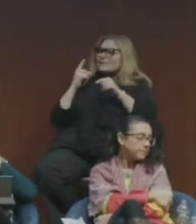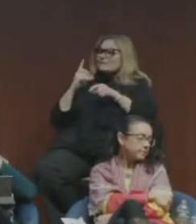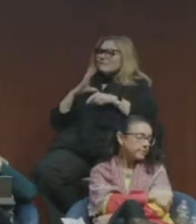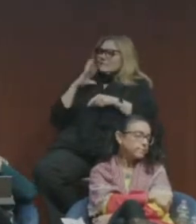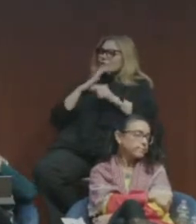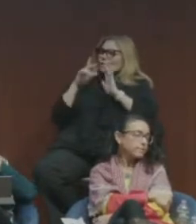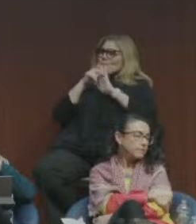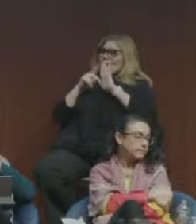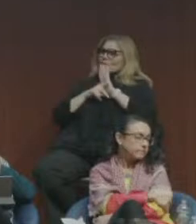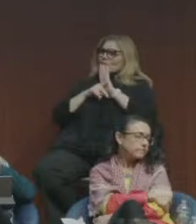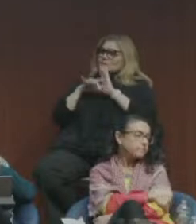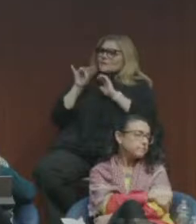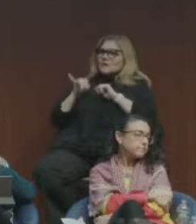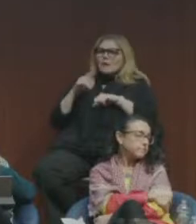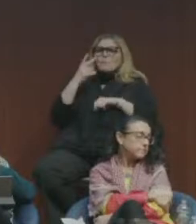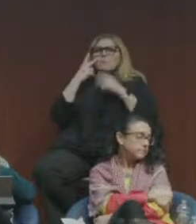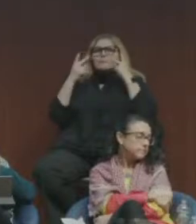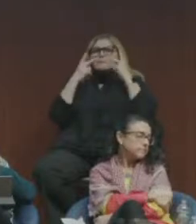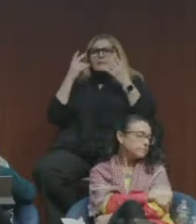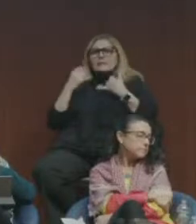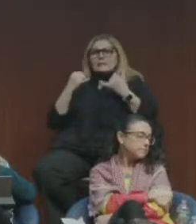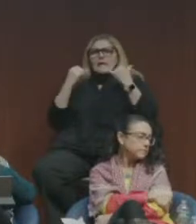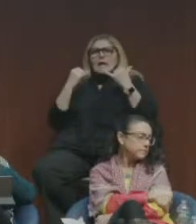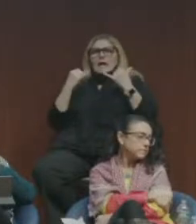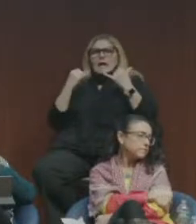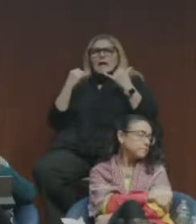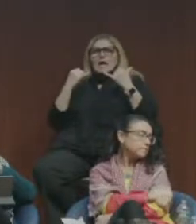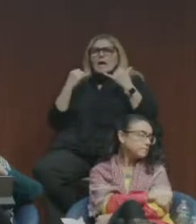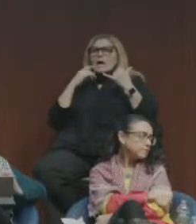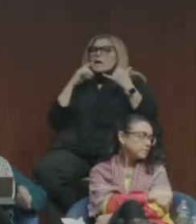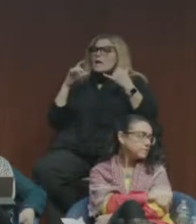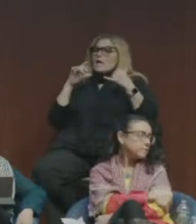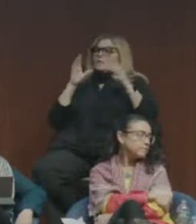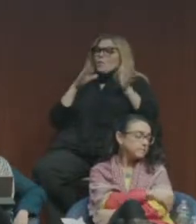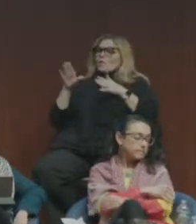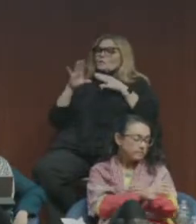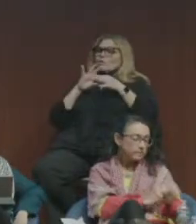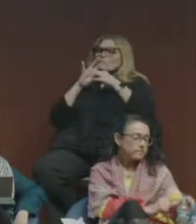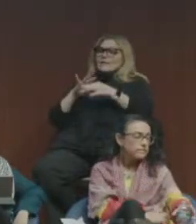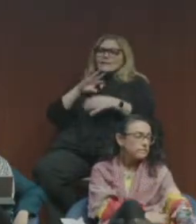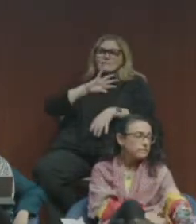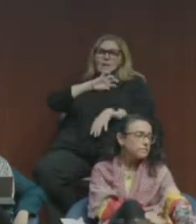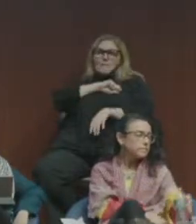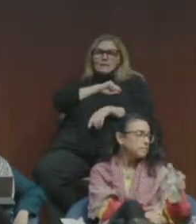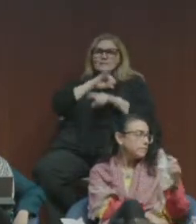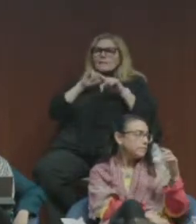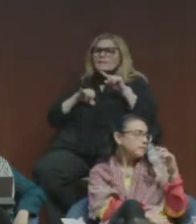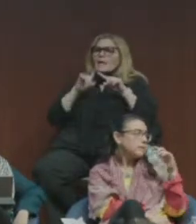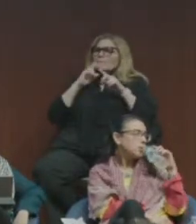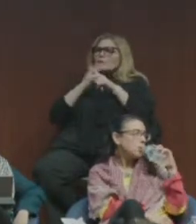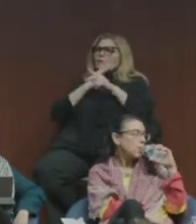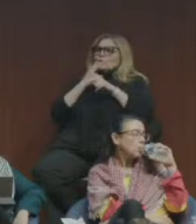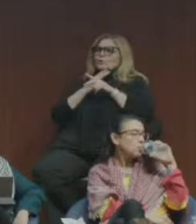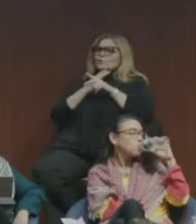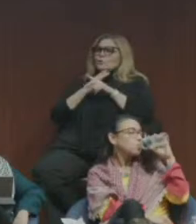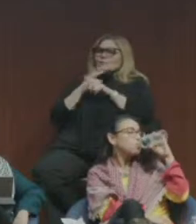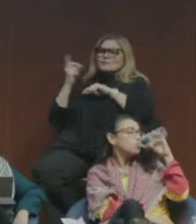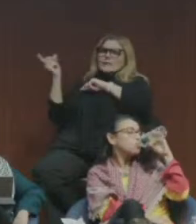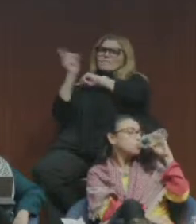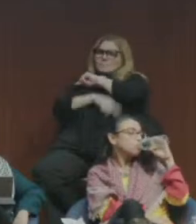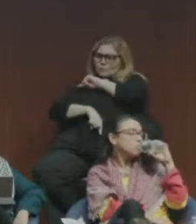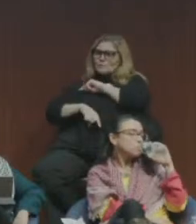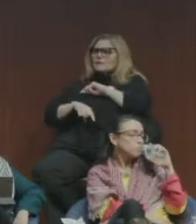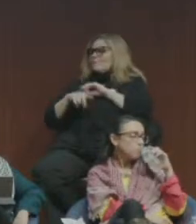right? And what we're seeing now in the context of organizing around Palestine is that it is being used as a punitive